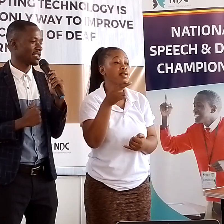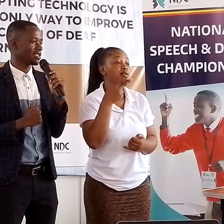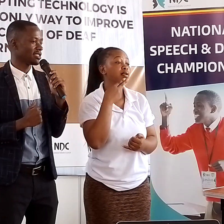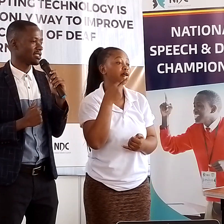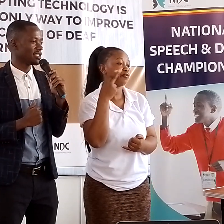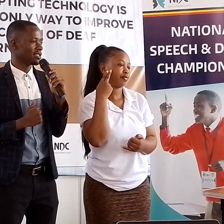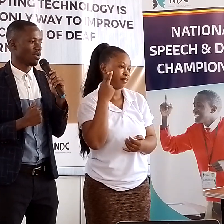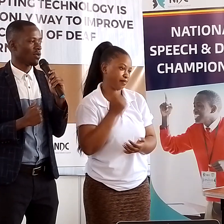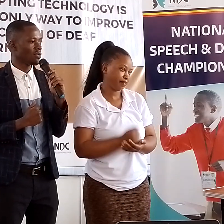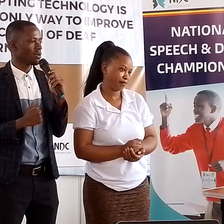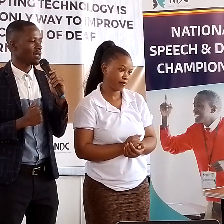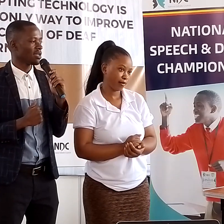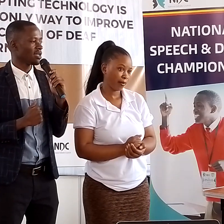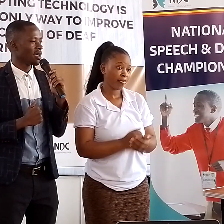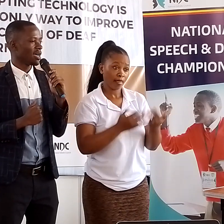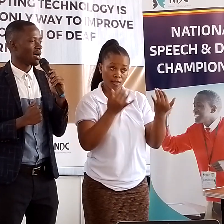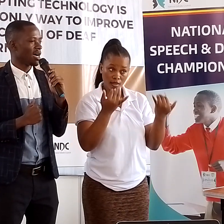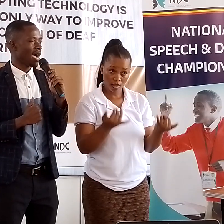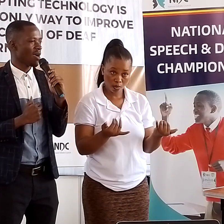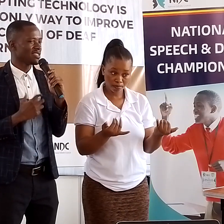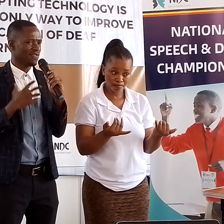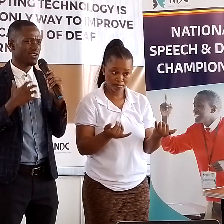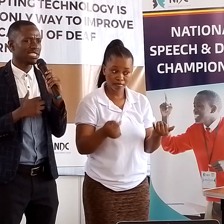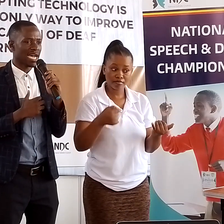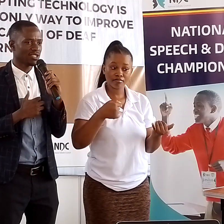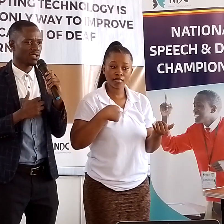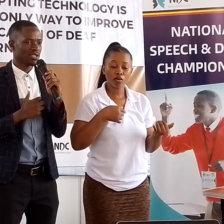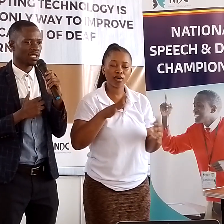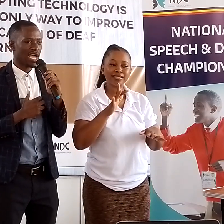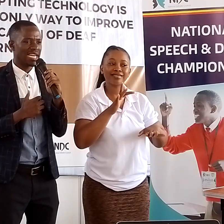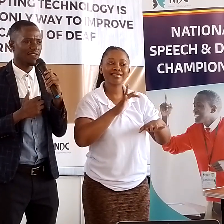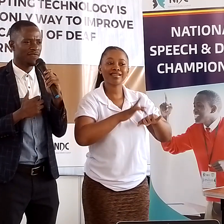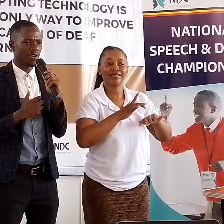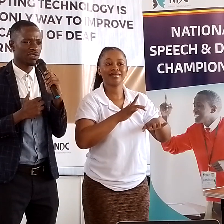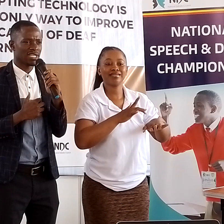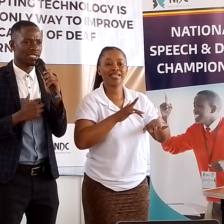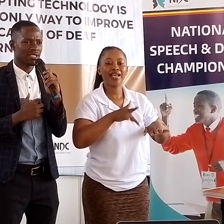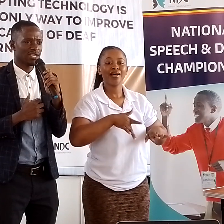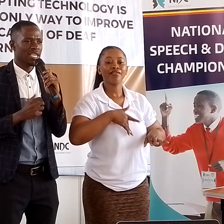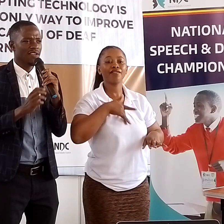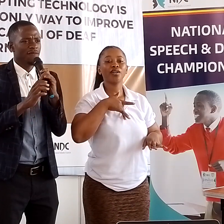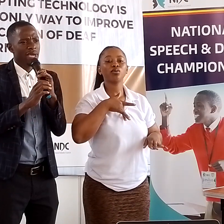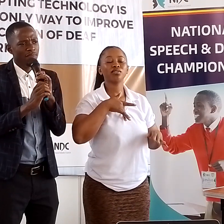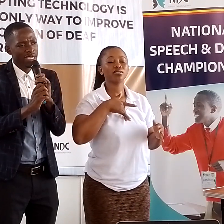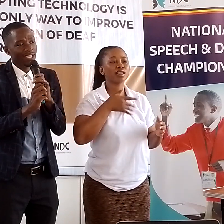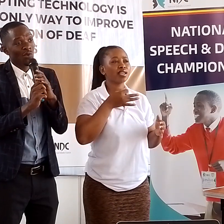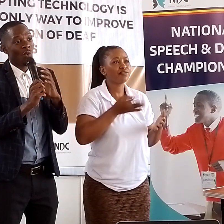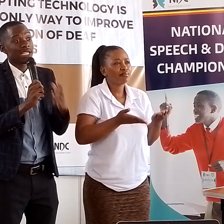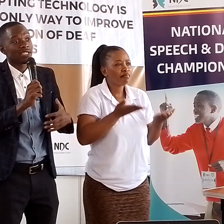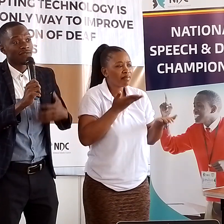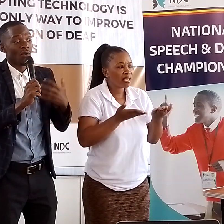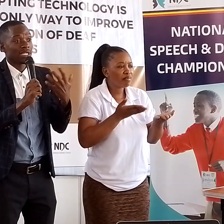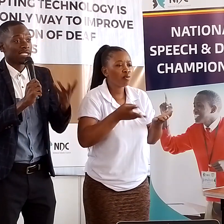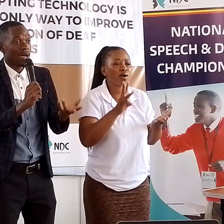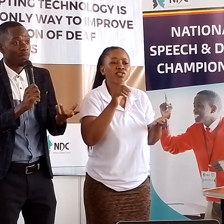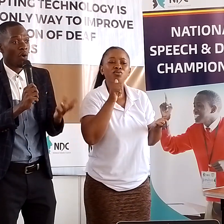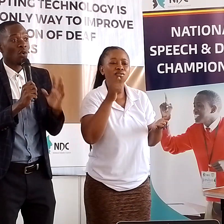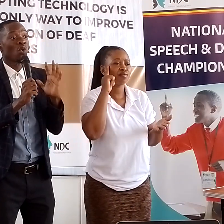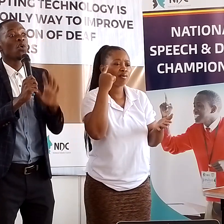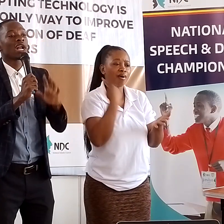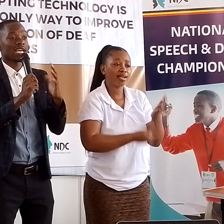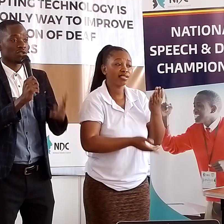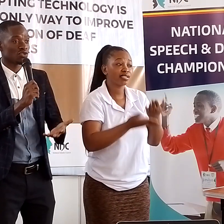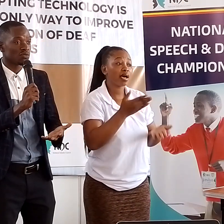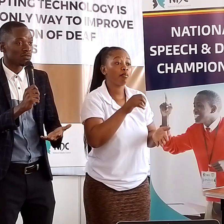hearing. So I was very touched, and I felt that if maybe it wasn't for WhatsApp